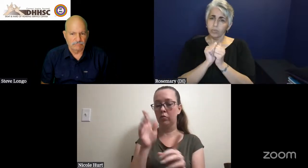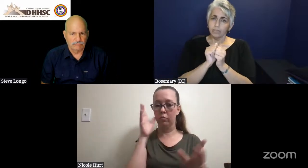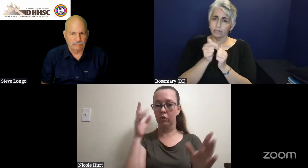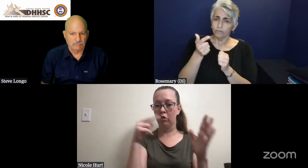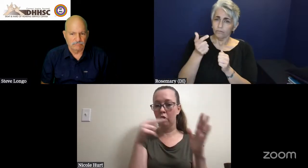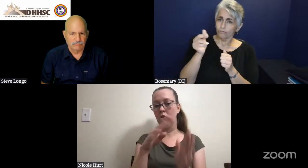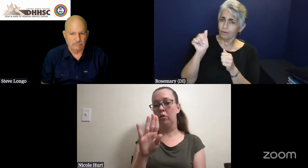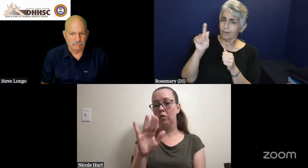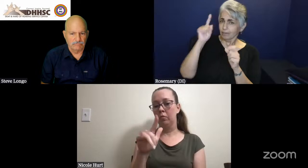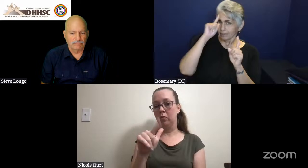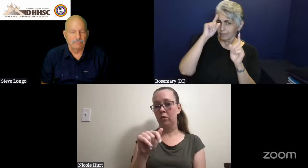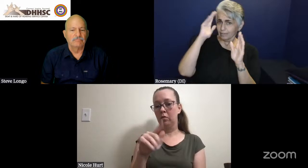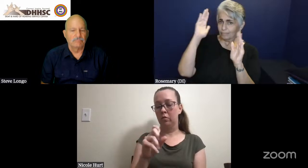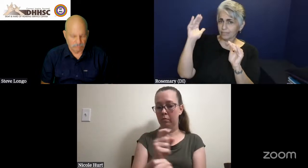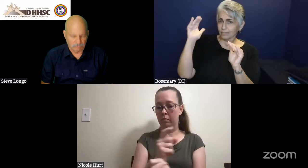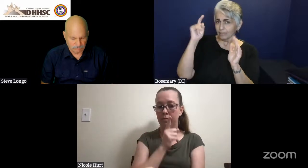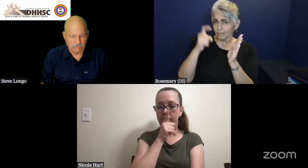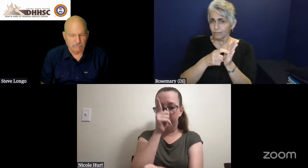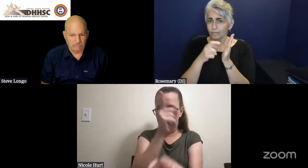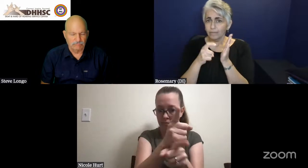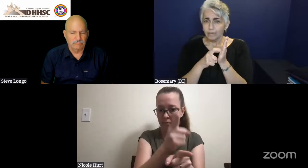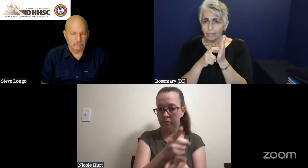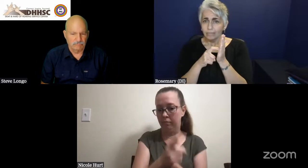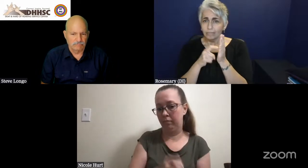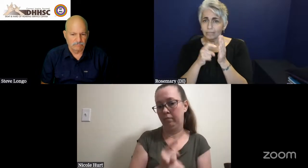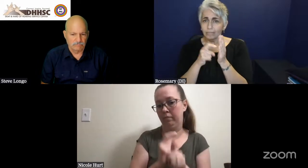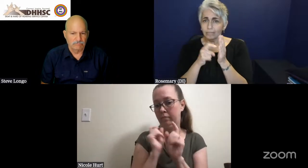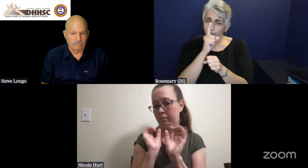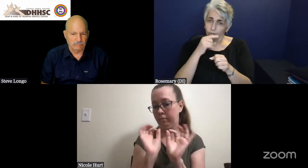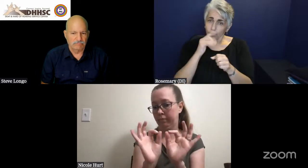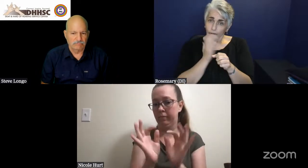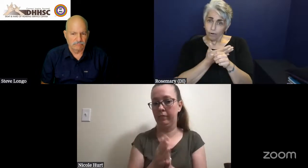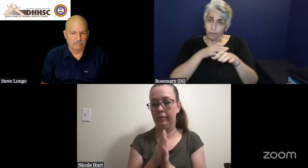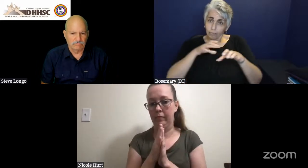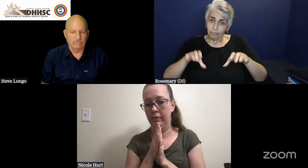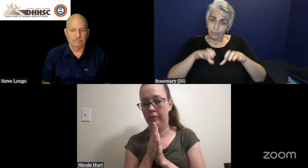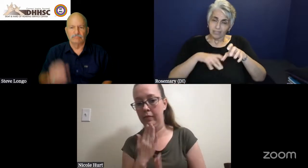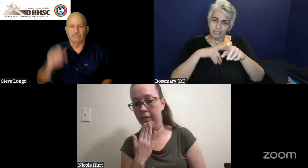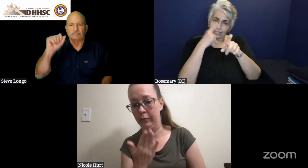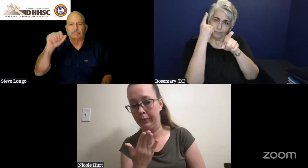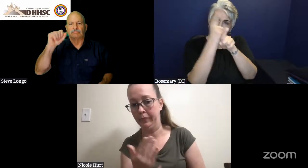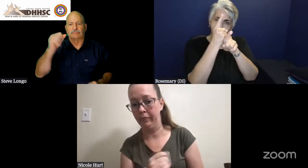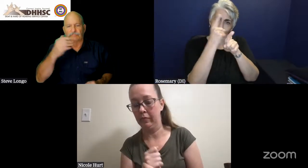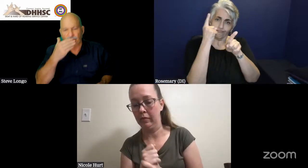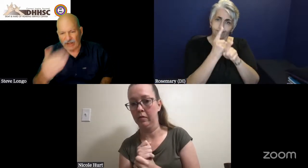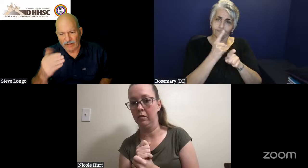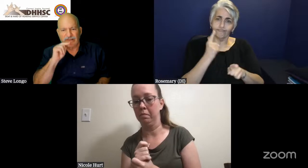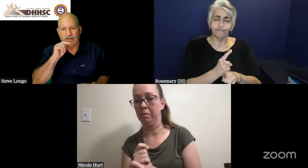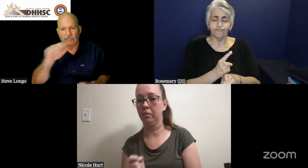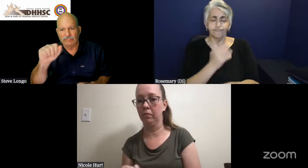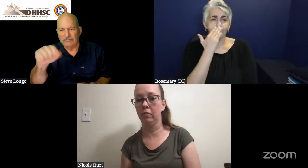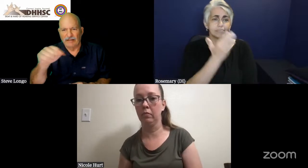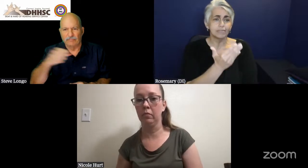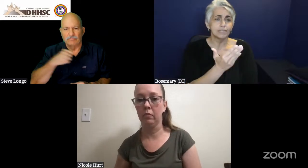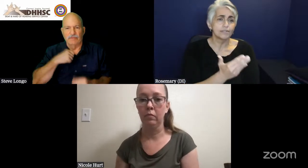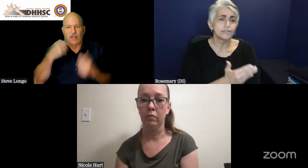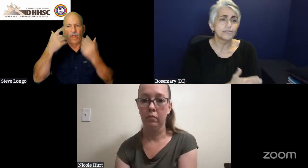feels good about it, feels completely satisfied in terms of grant expectations and demands, and to be